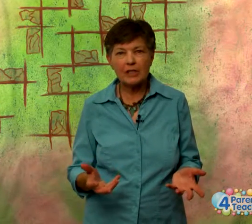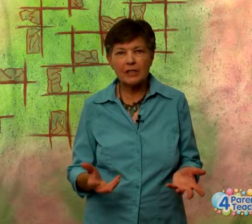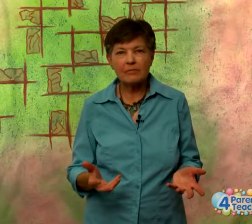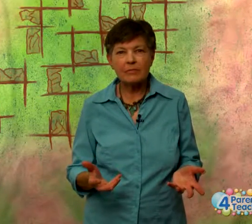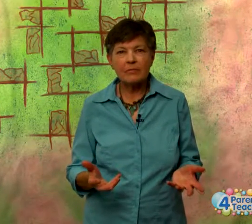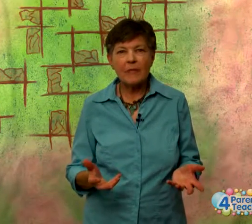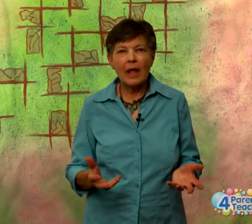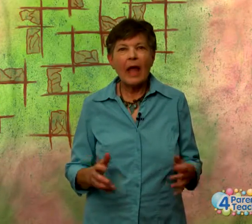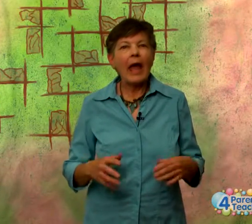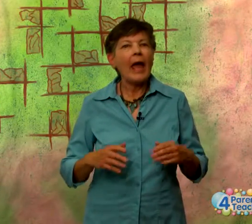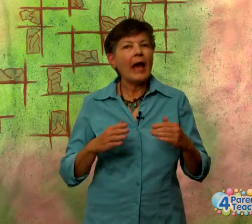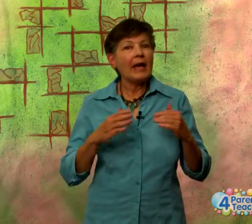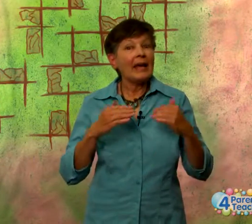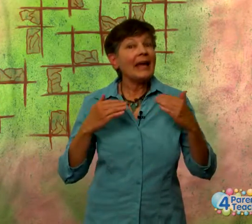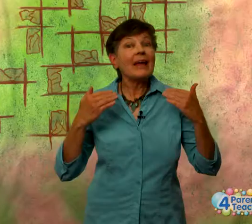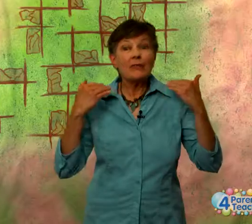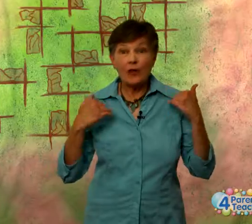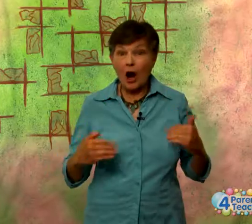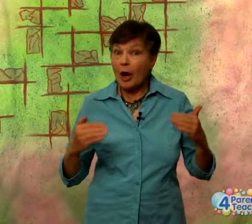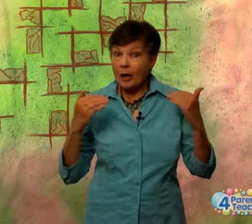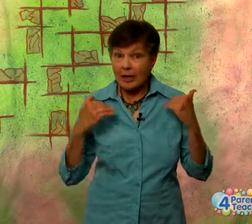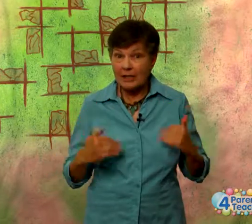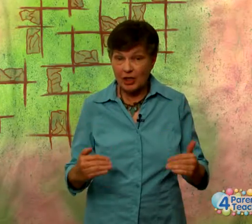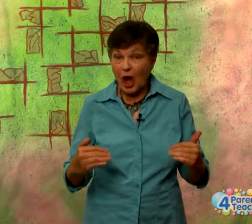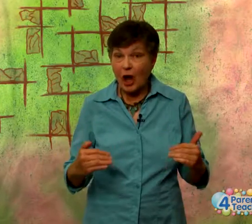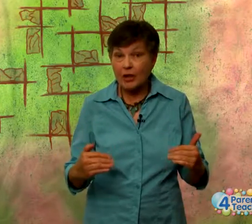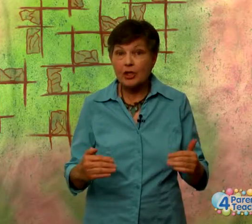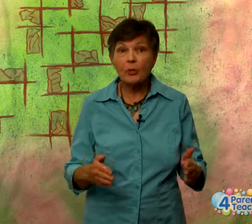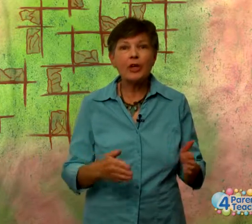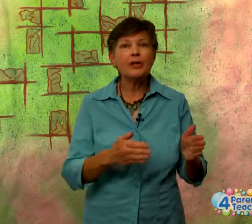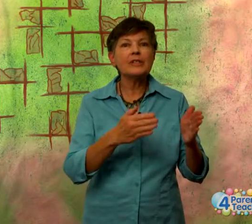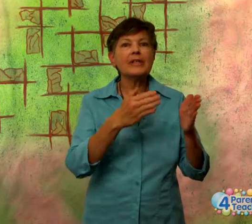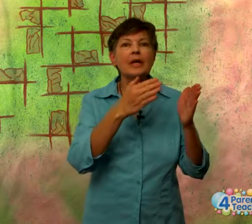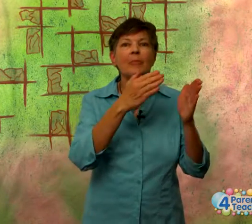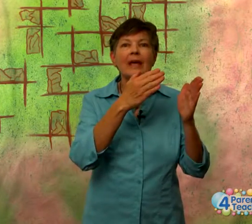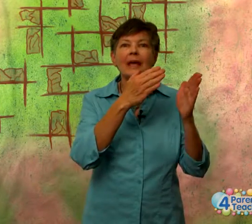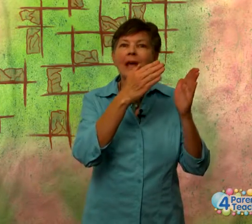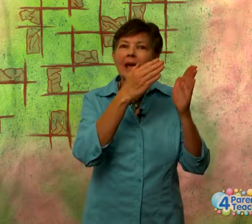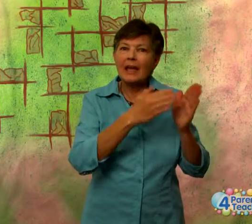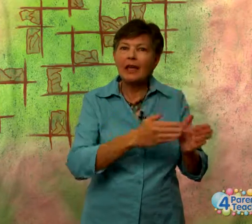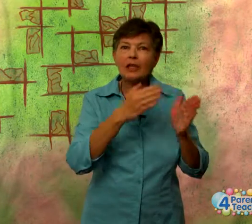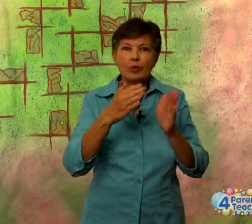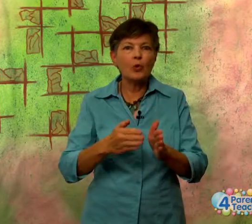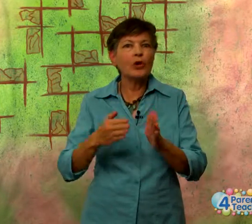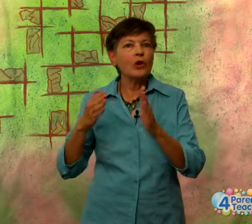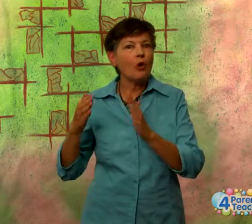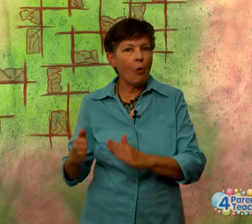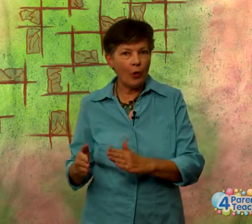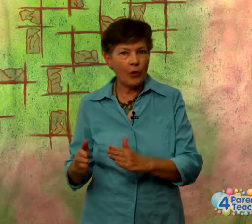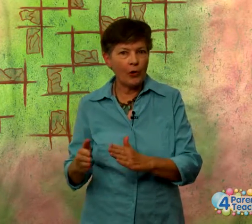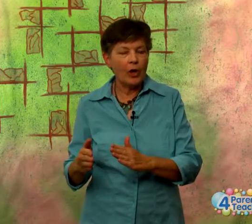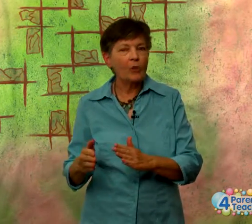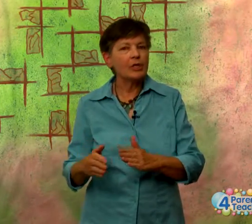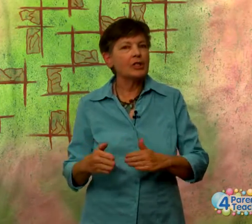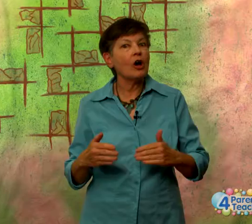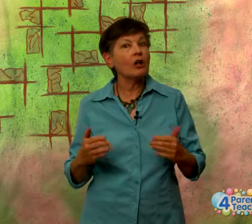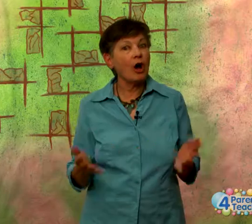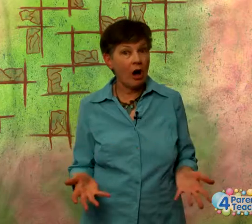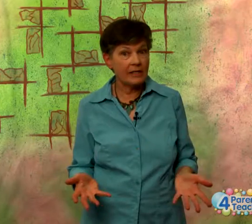expressions. And for our songs, we're using them in English word order, which is called